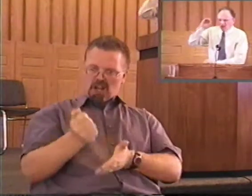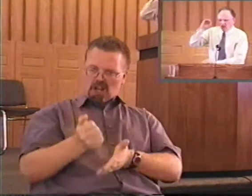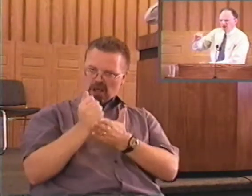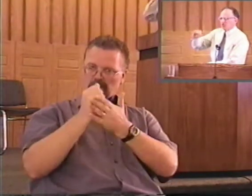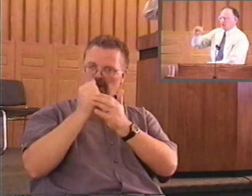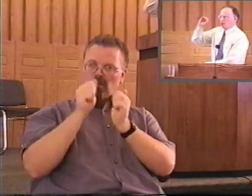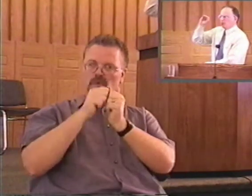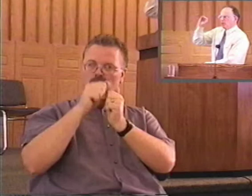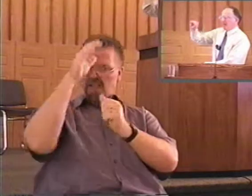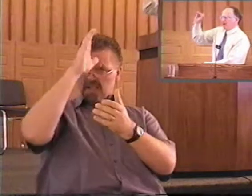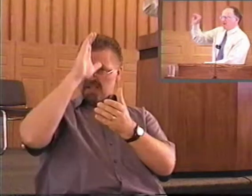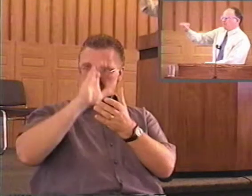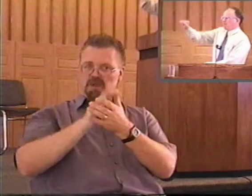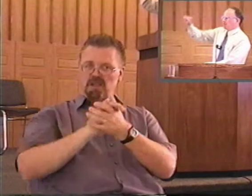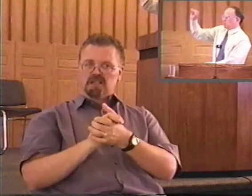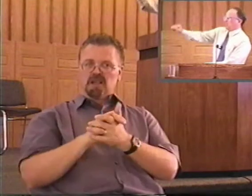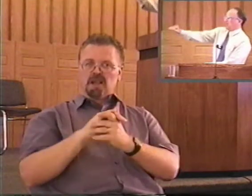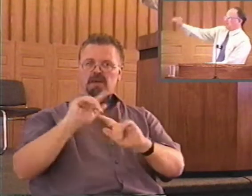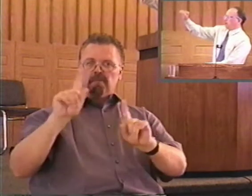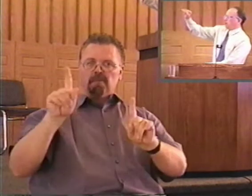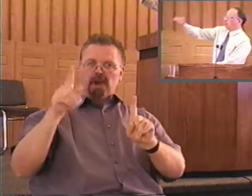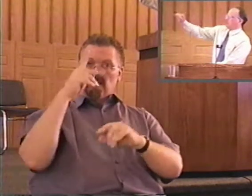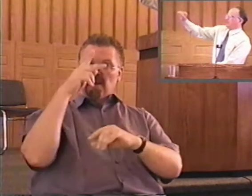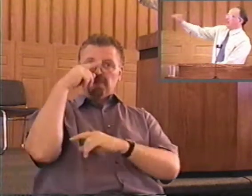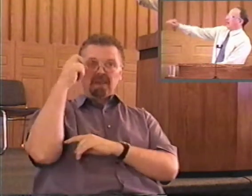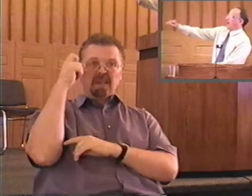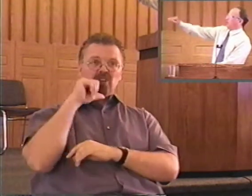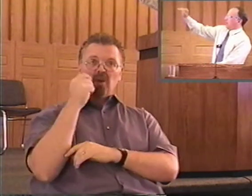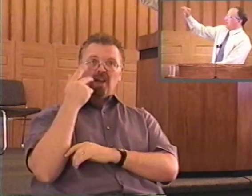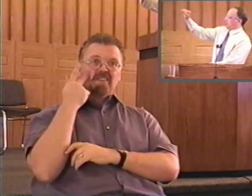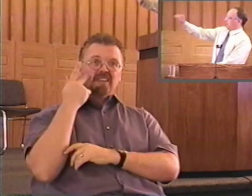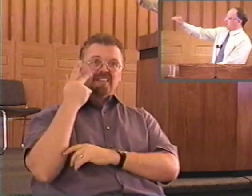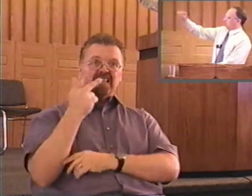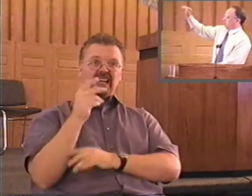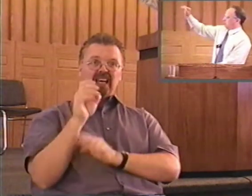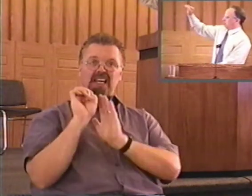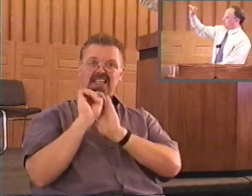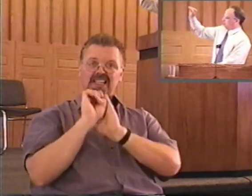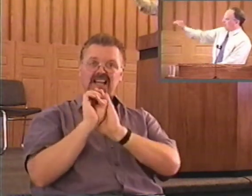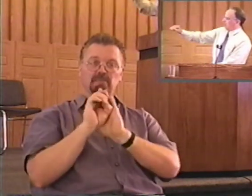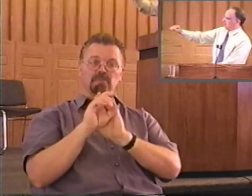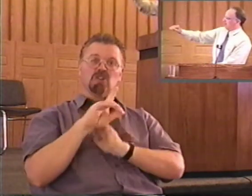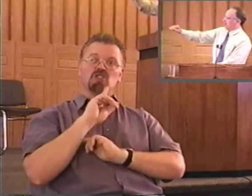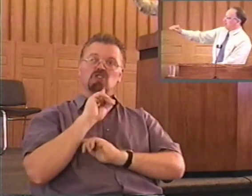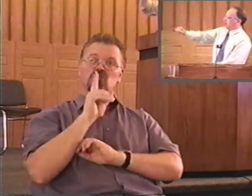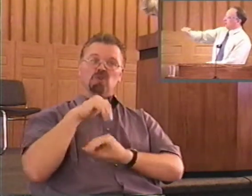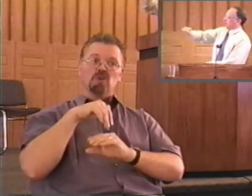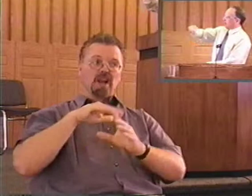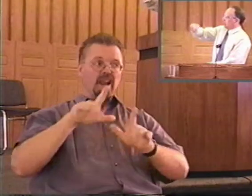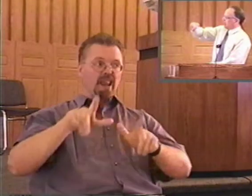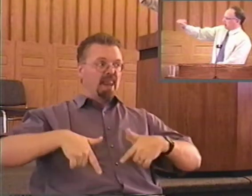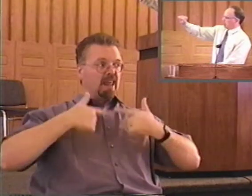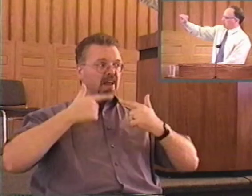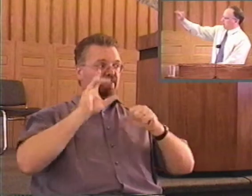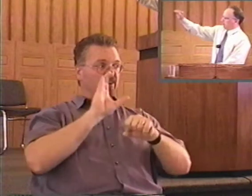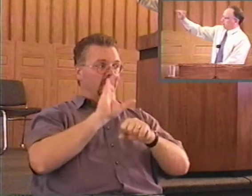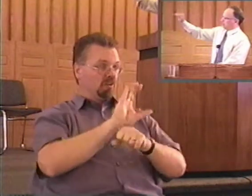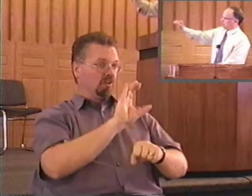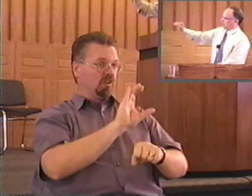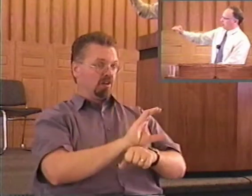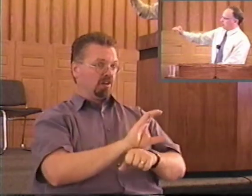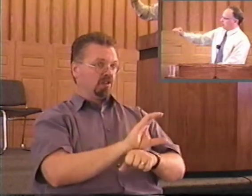And because we haven't seen it worked out in church life, in the